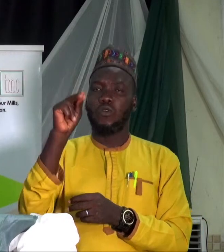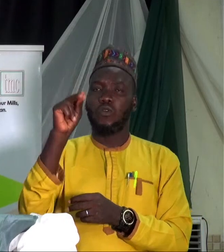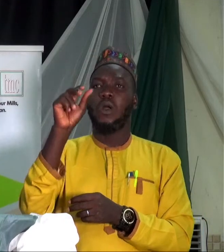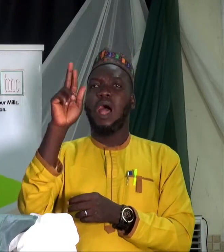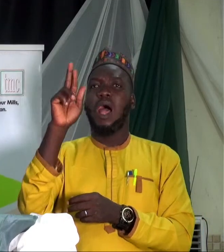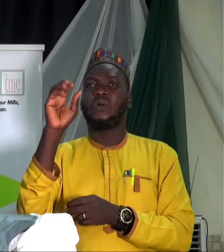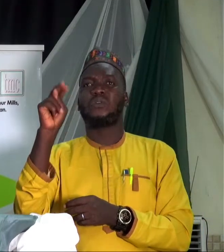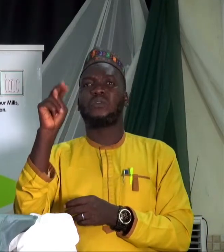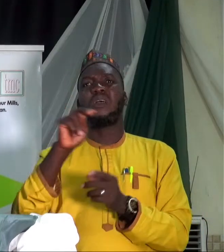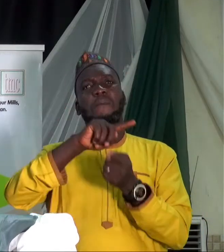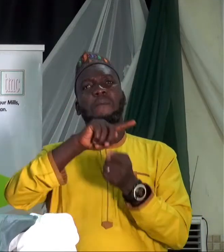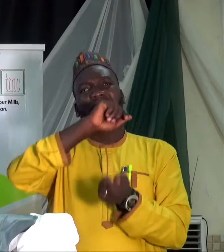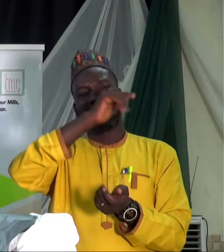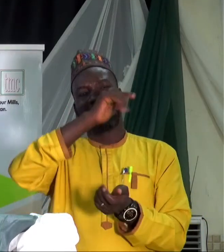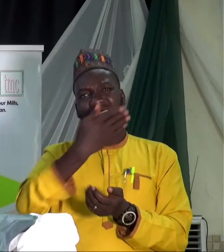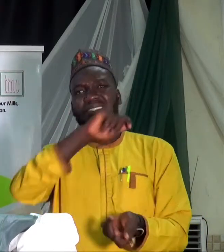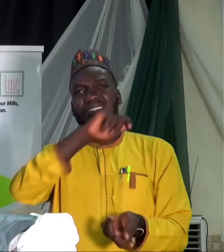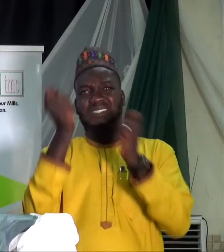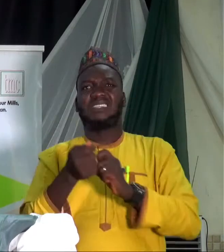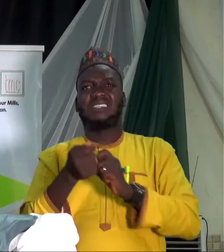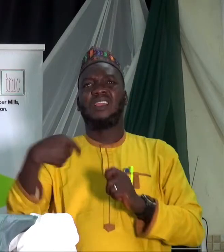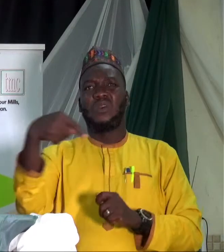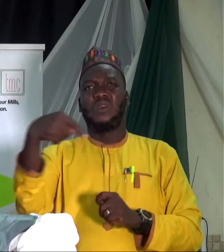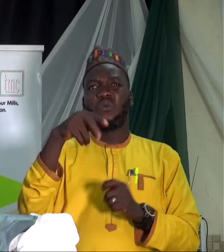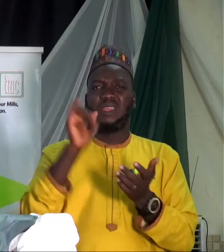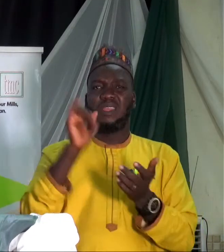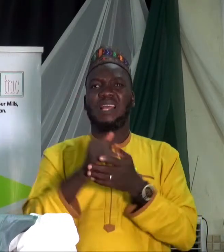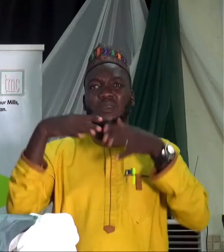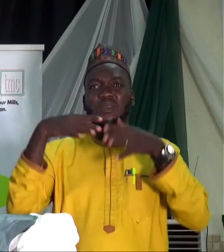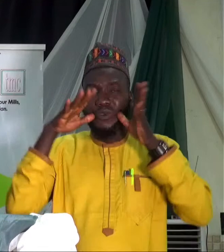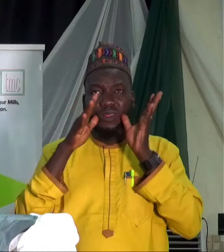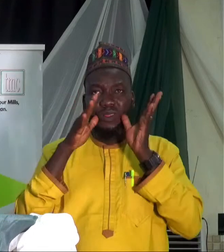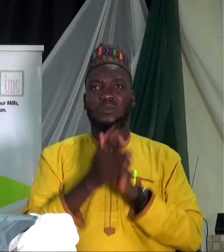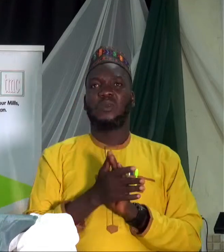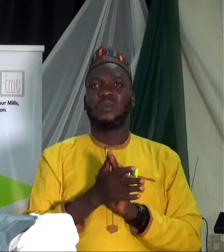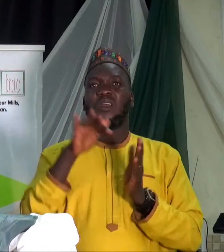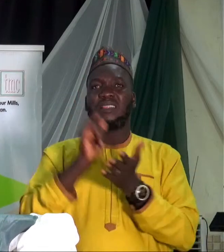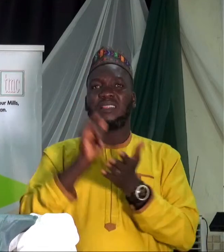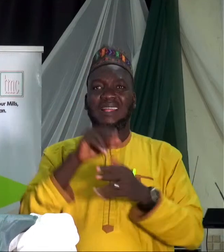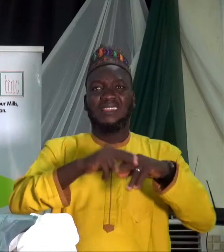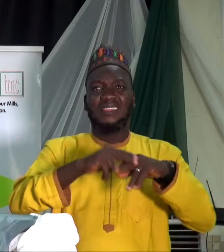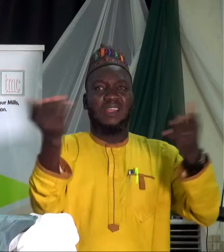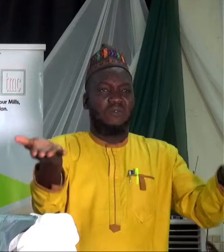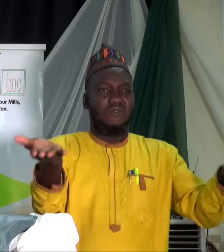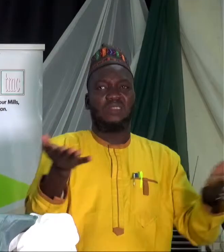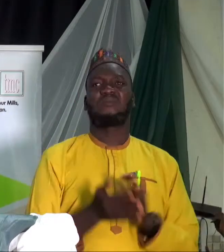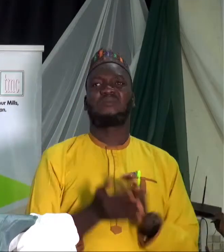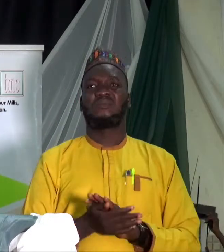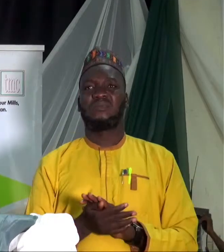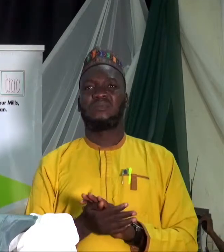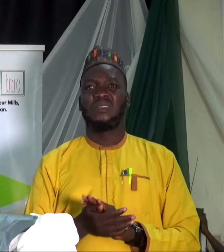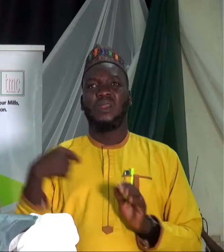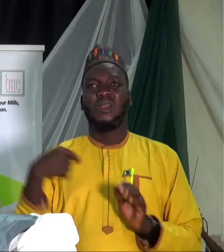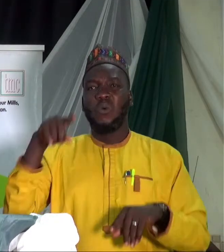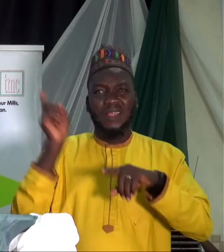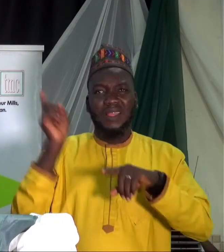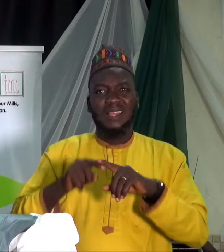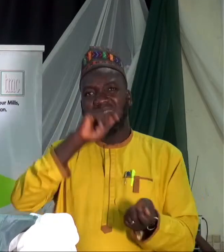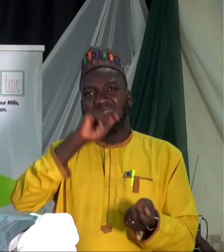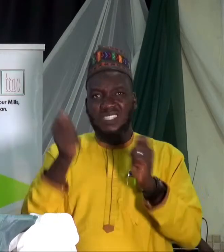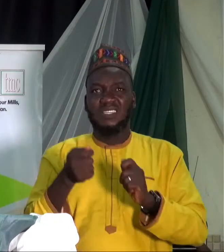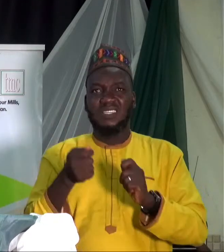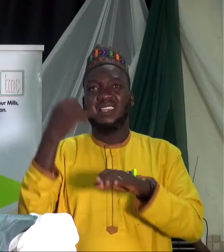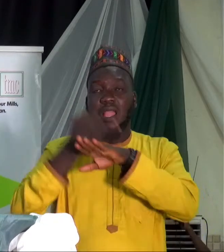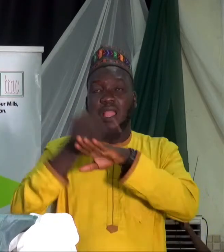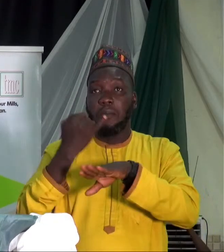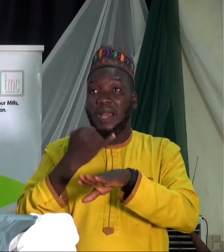have changed. Eje ka wa ta je Muslim ta joko yi, we can't change Ibadan o.